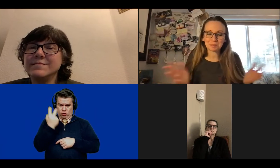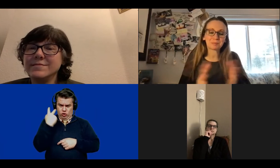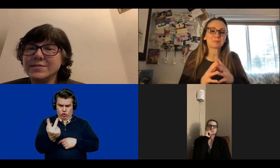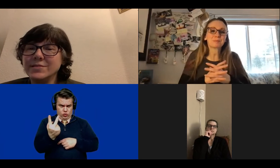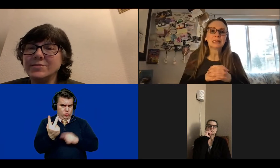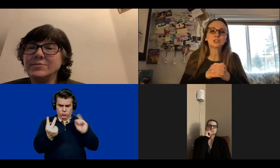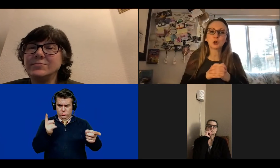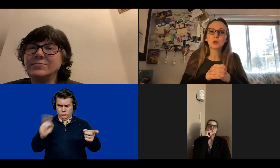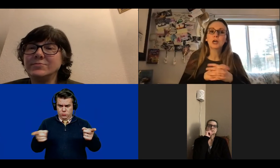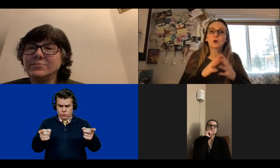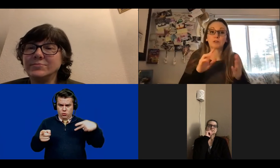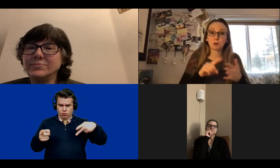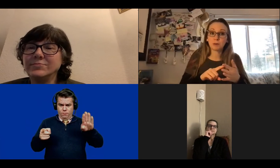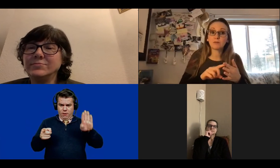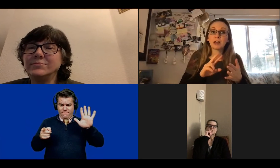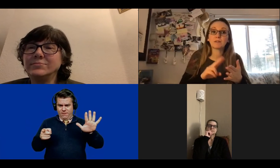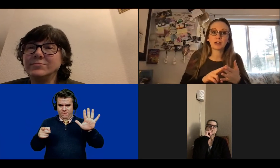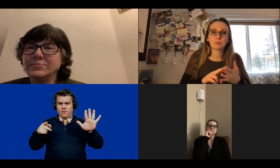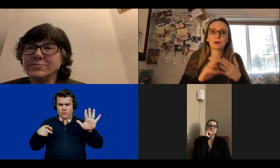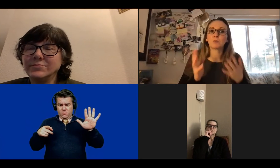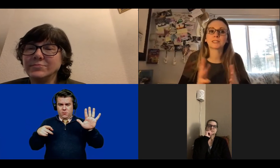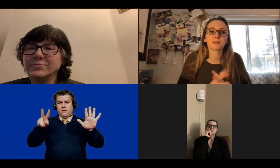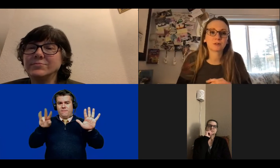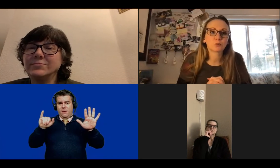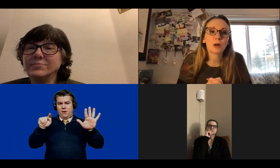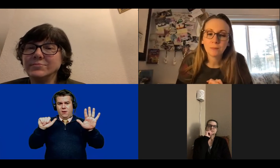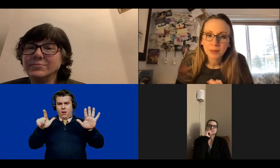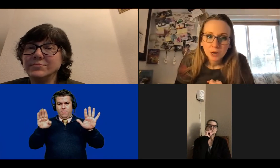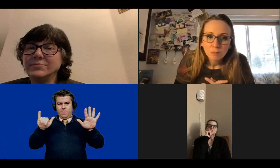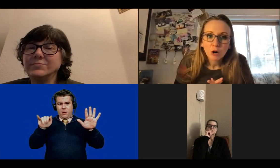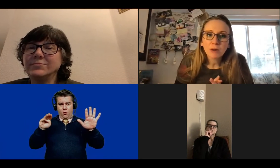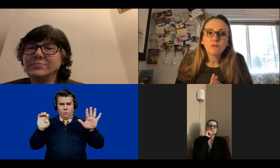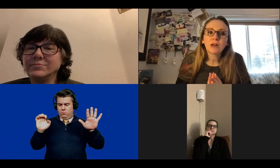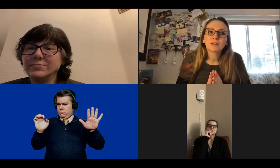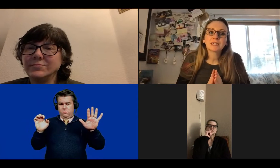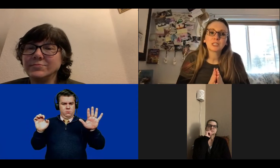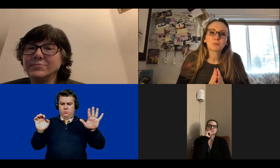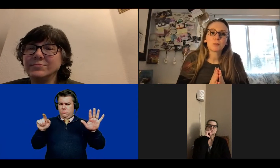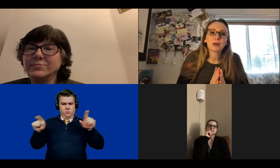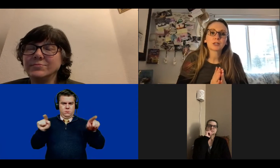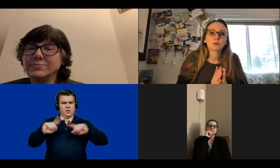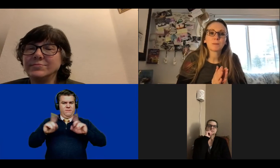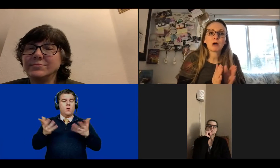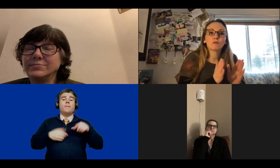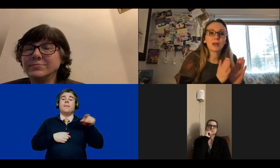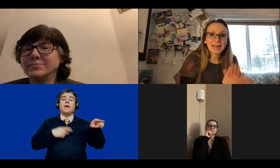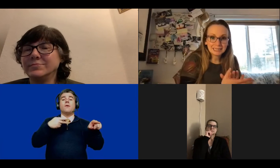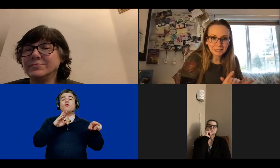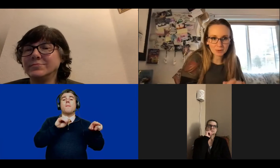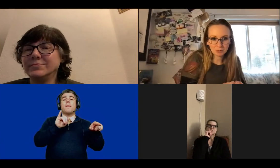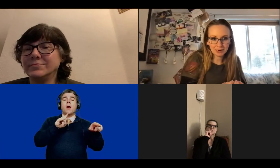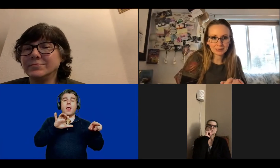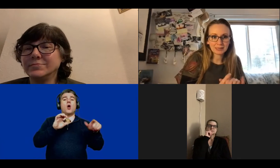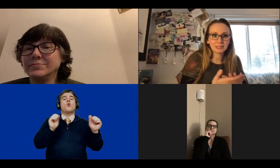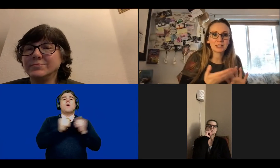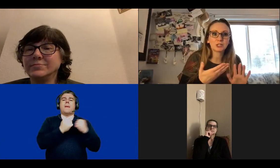lineup. So we have PROBIO5 and Vital Biome. What's the difference? Well, PROBIO5 contains probiotics with a powerful